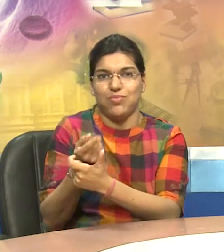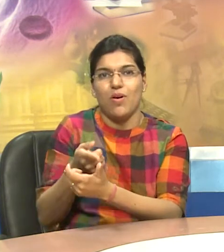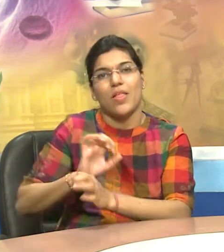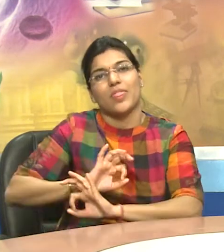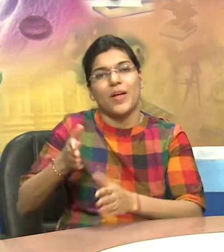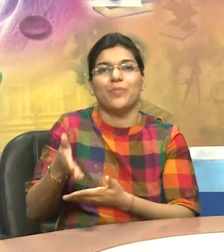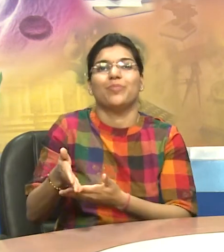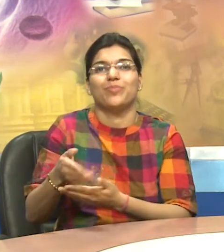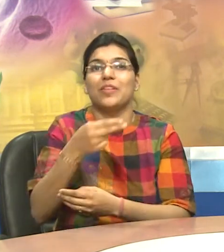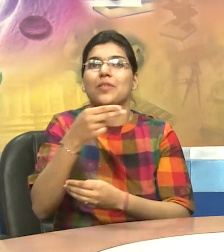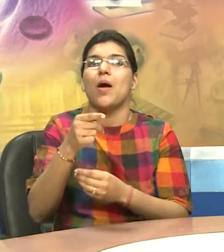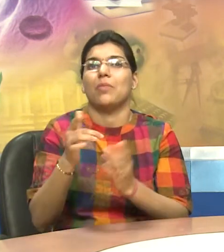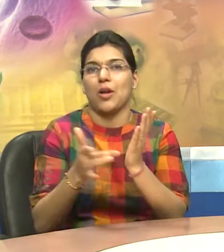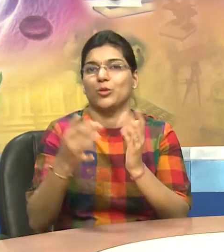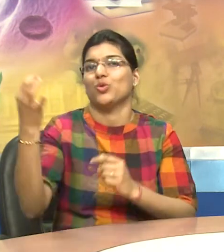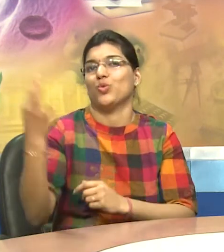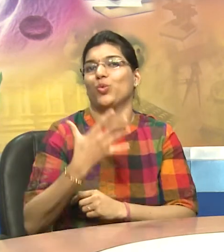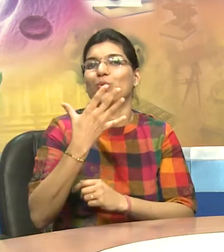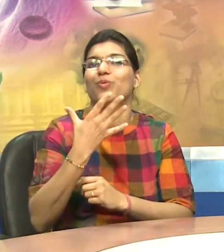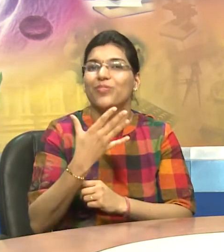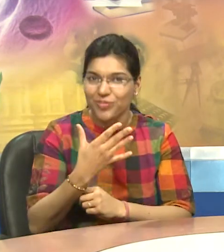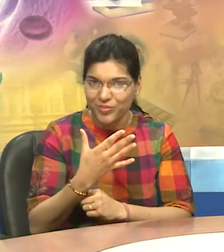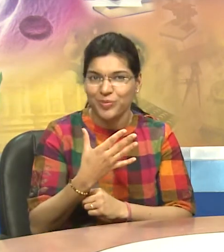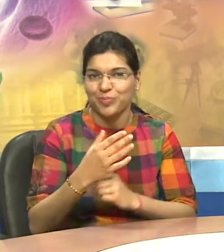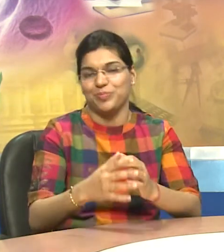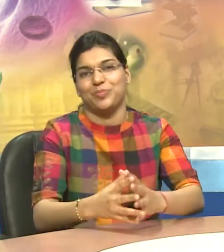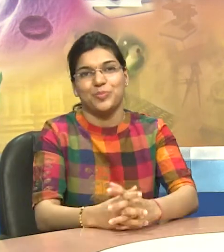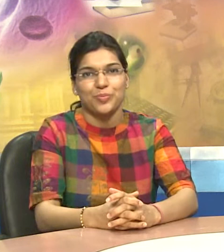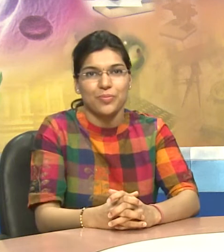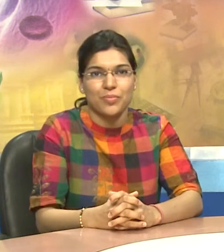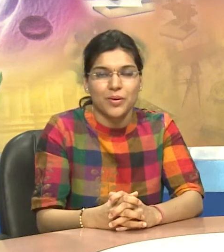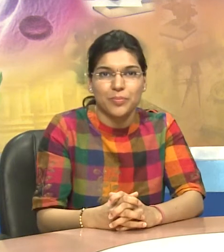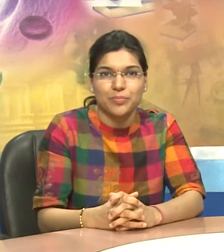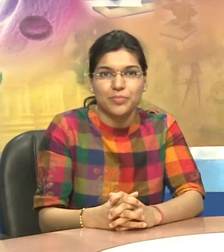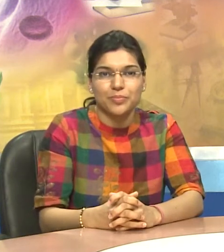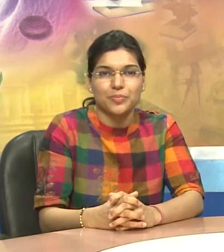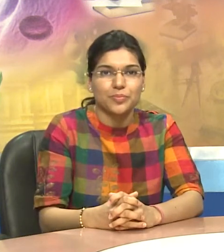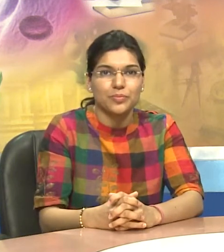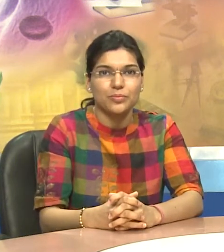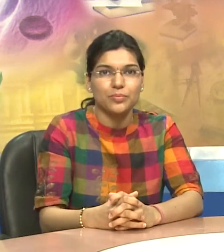helps to calculate the sound. That is the name of technology, decibel meter.